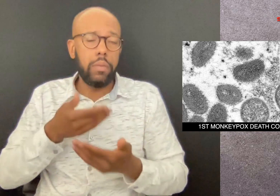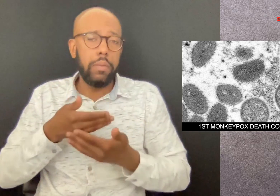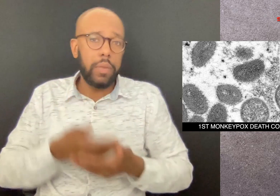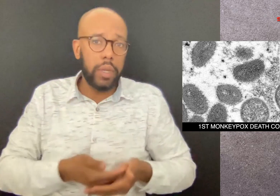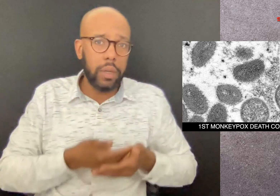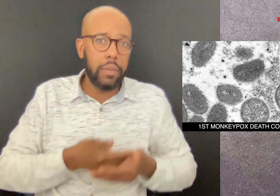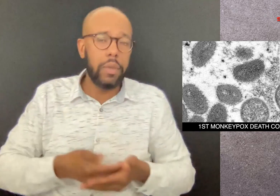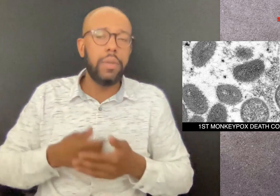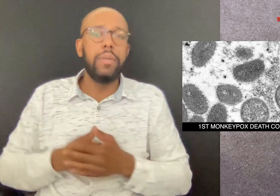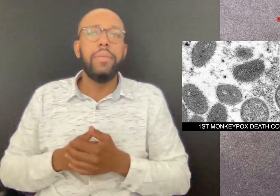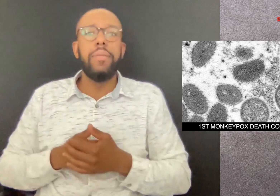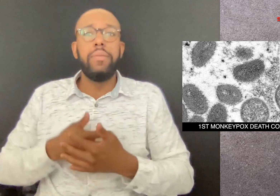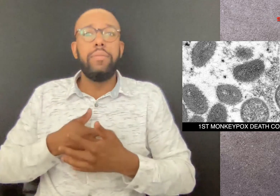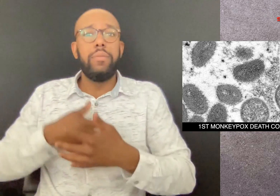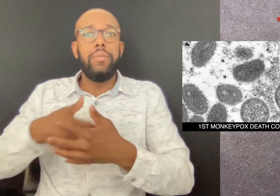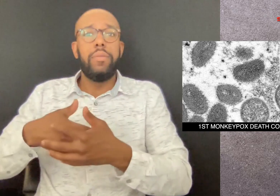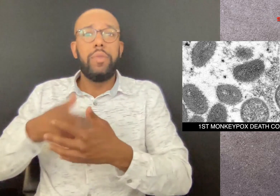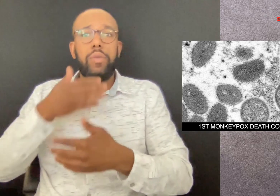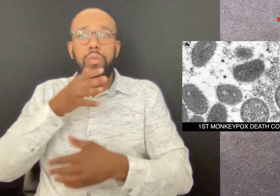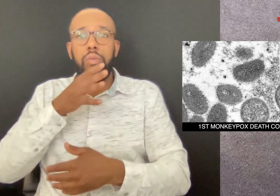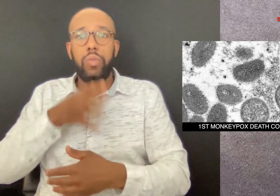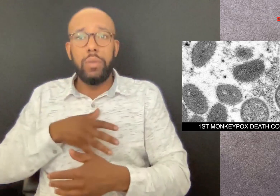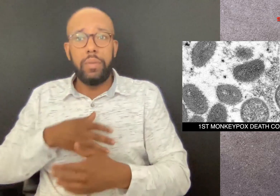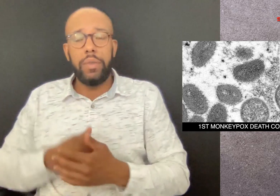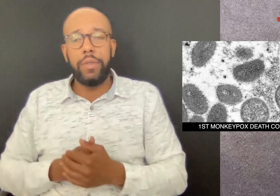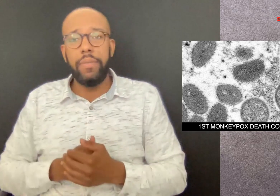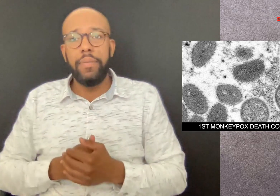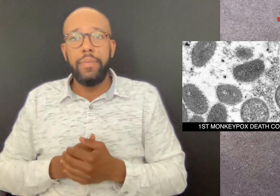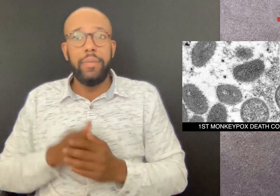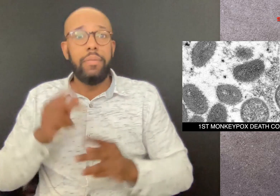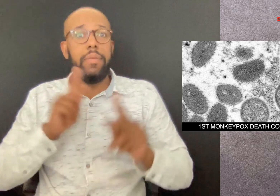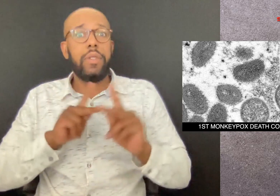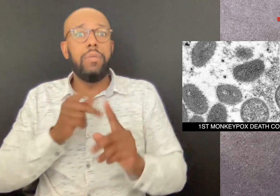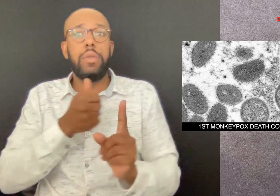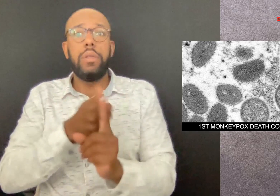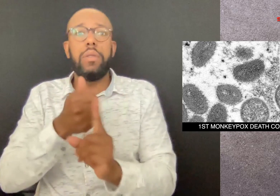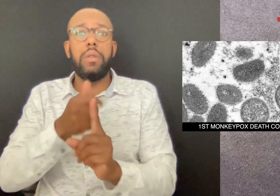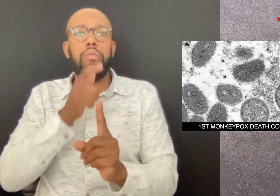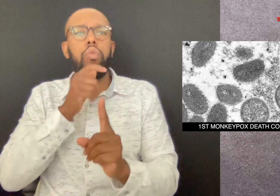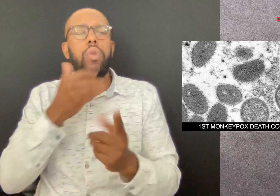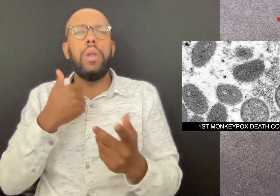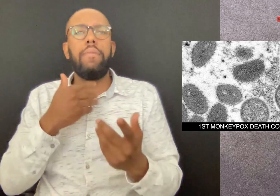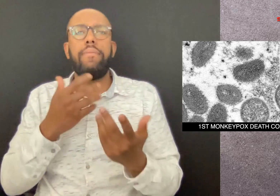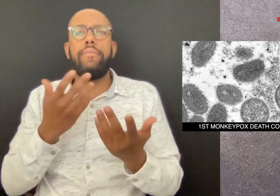affects babies pregnant women and people with weakened immune systems